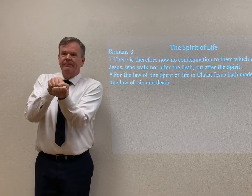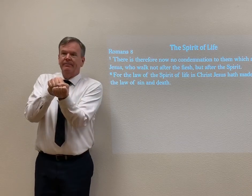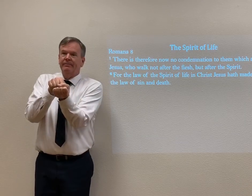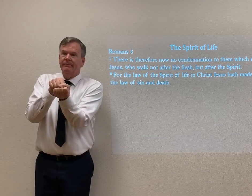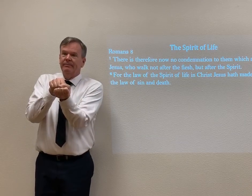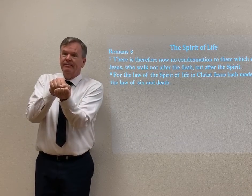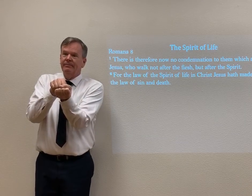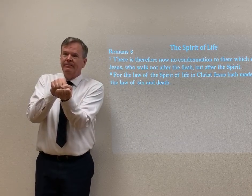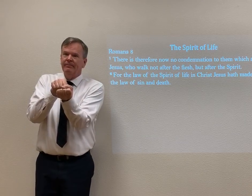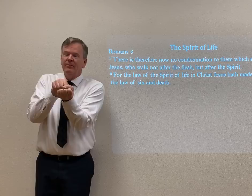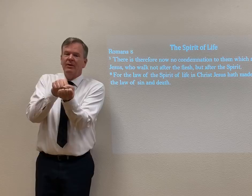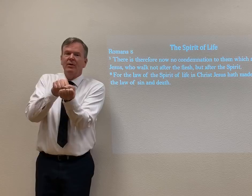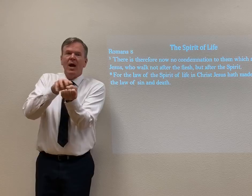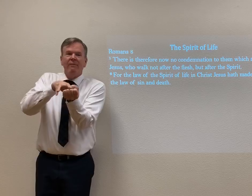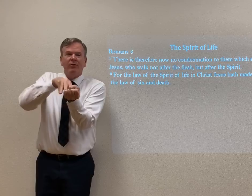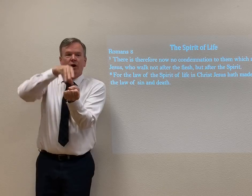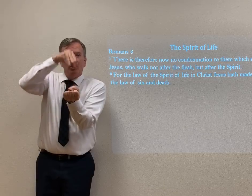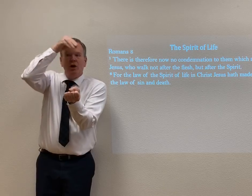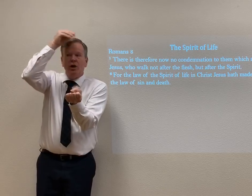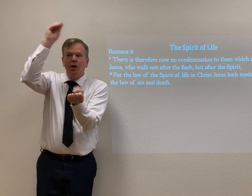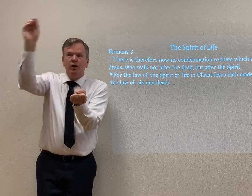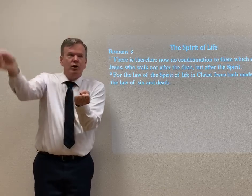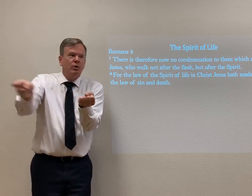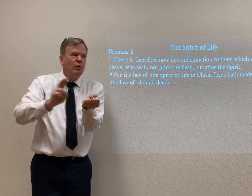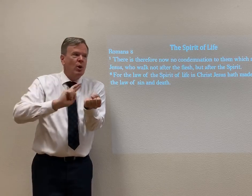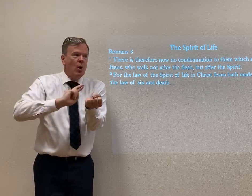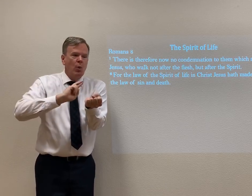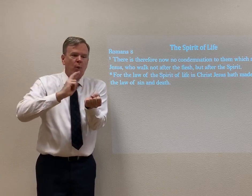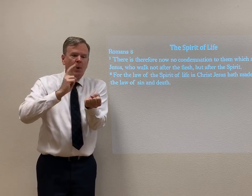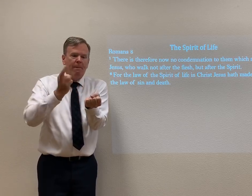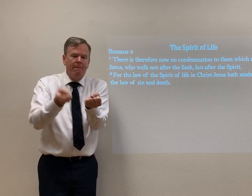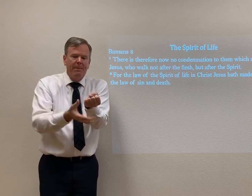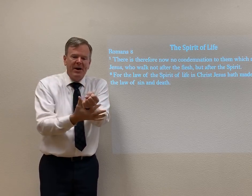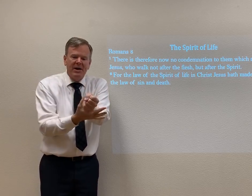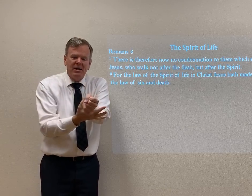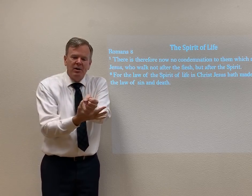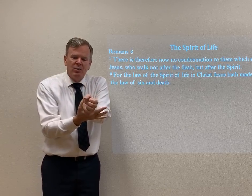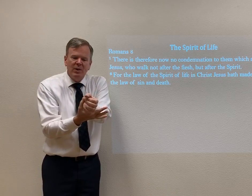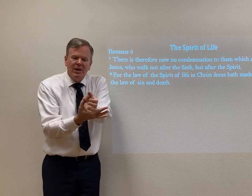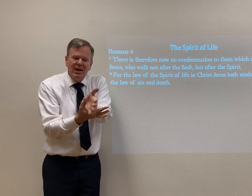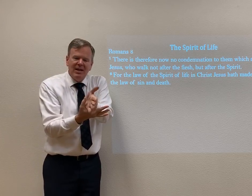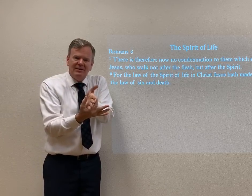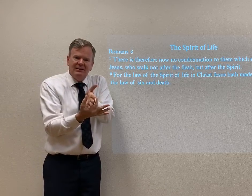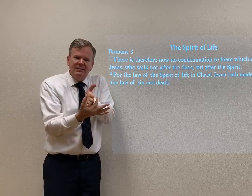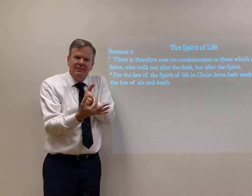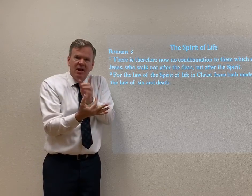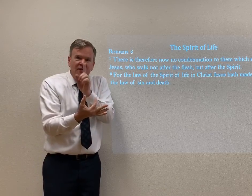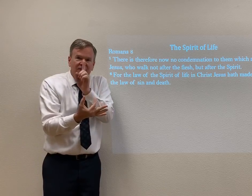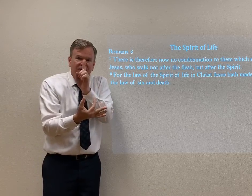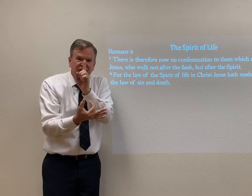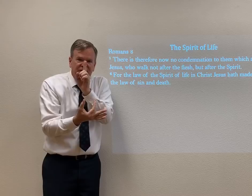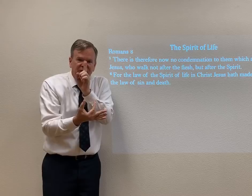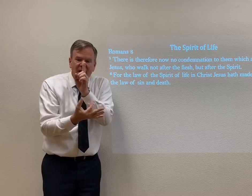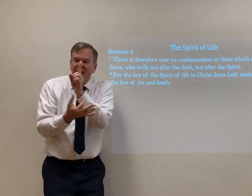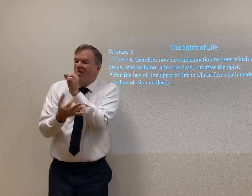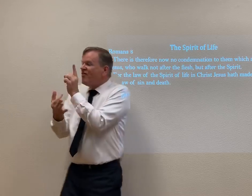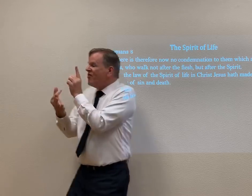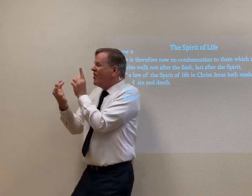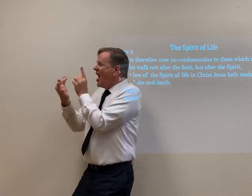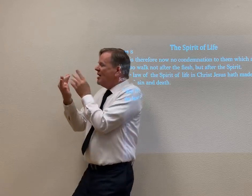on holding on to that, they can't escape the bondage that they put themselves in. And just like that, we need to learn how to repent. We need to learn how to let